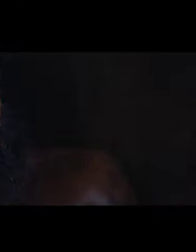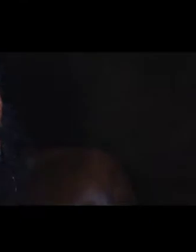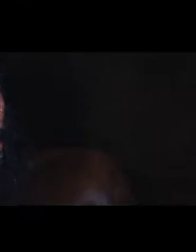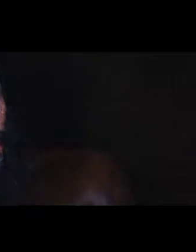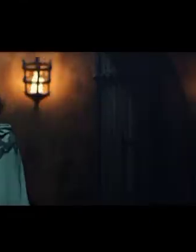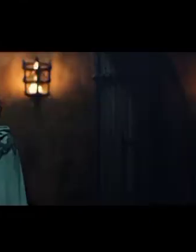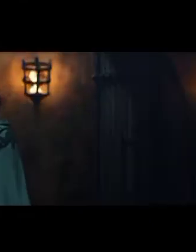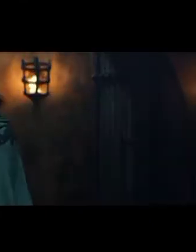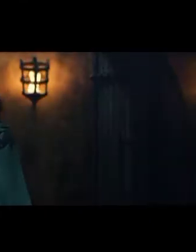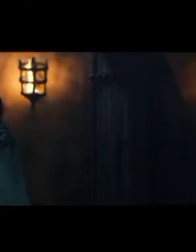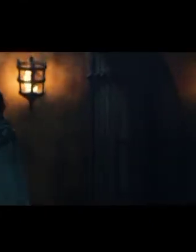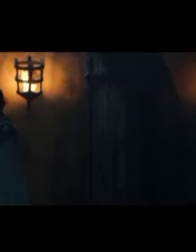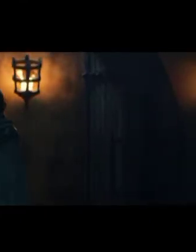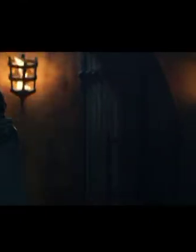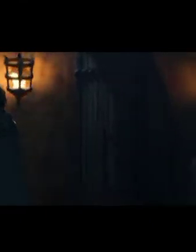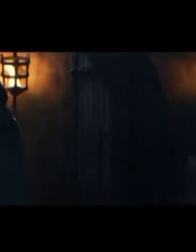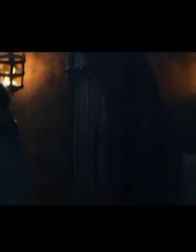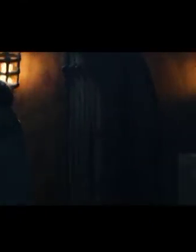Delilah.